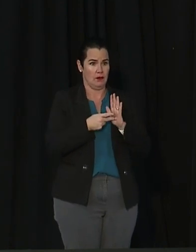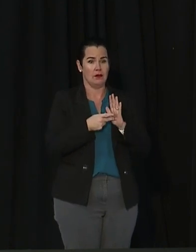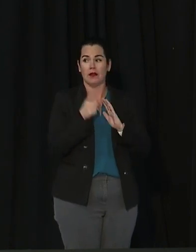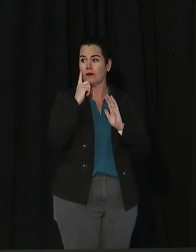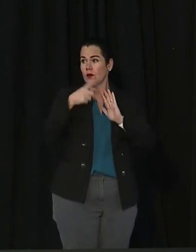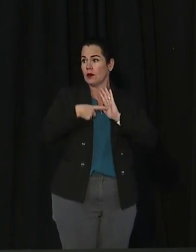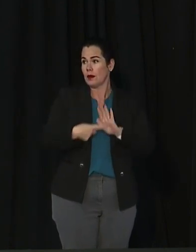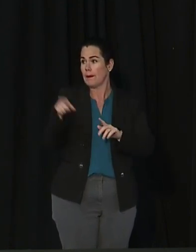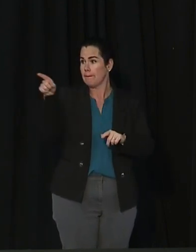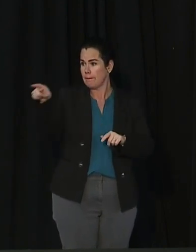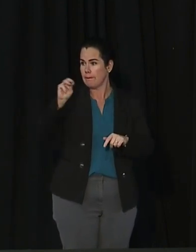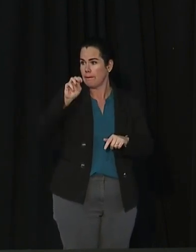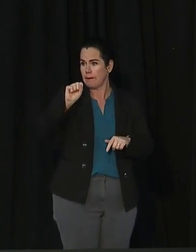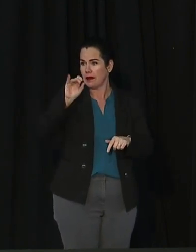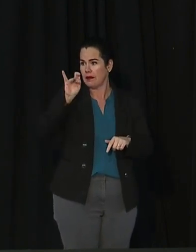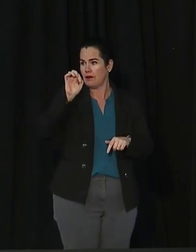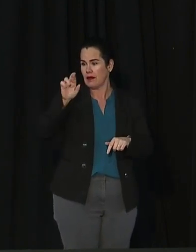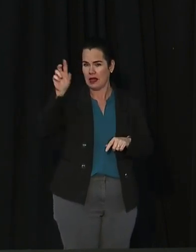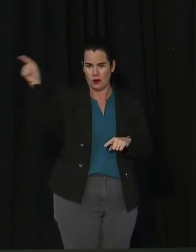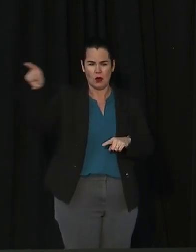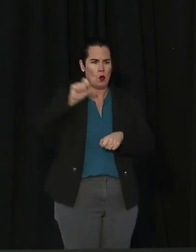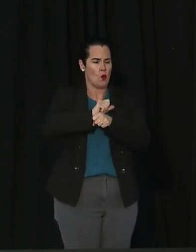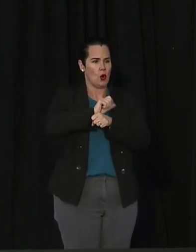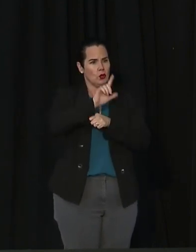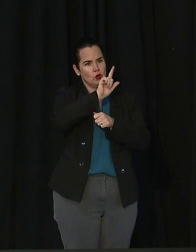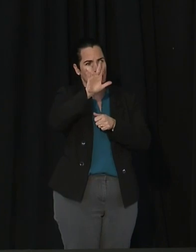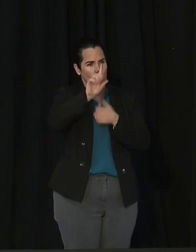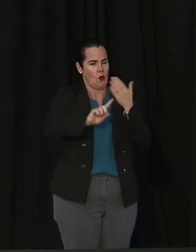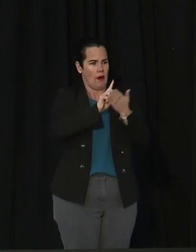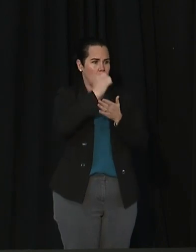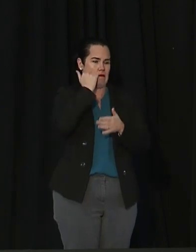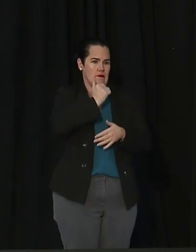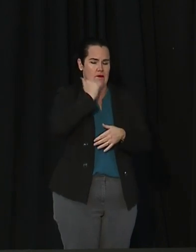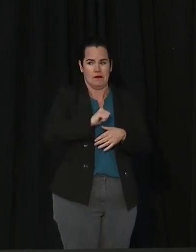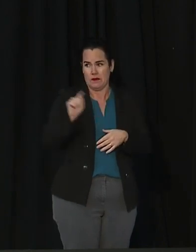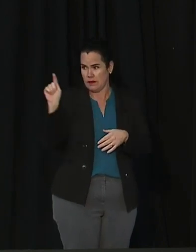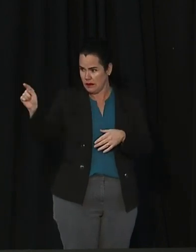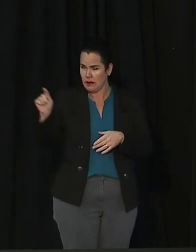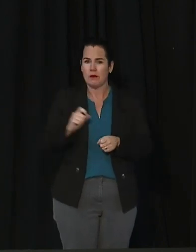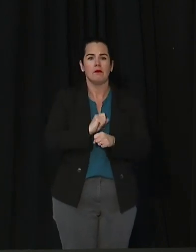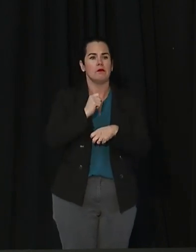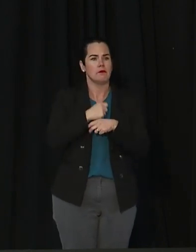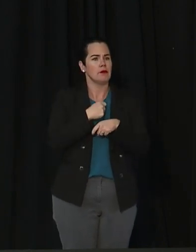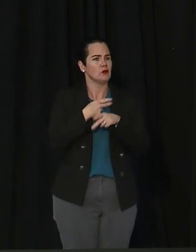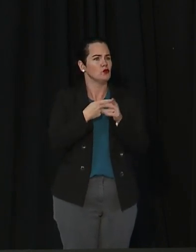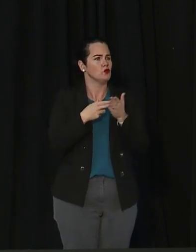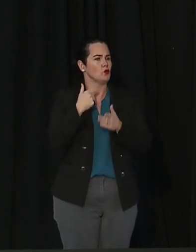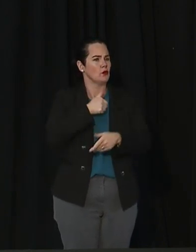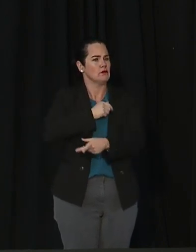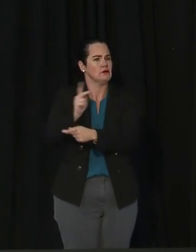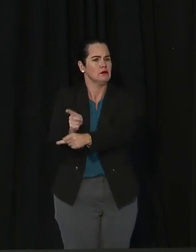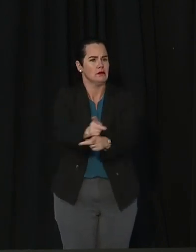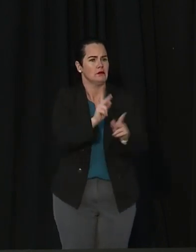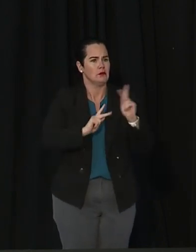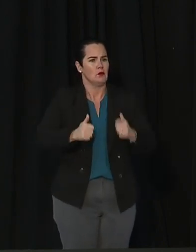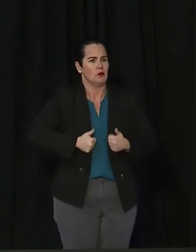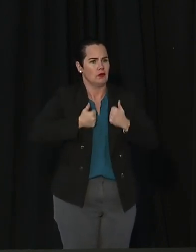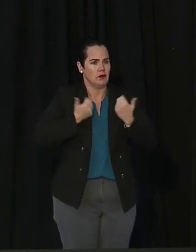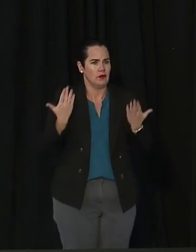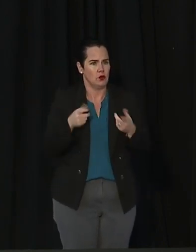Fair, like Brad Dick, that are working 24 hours a day to make sure that our residents are served in this time